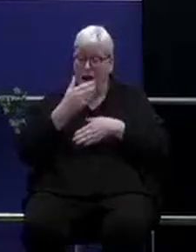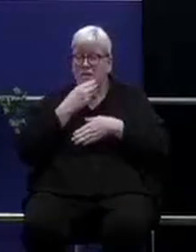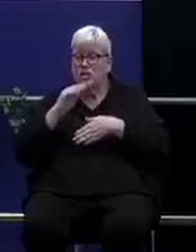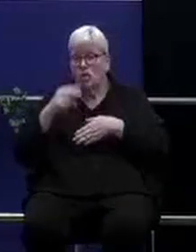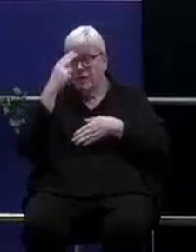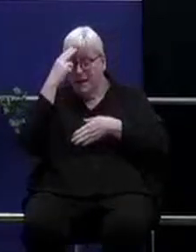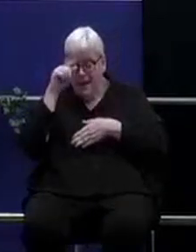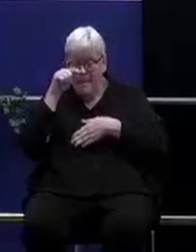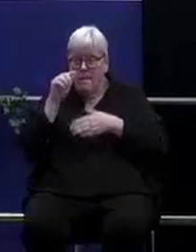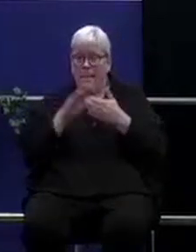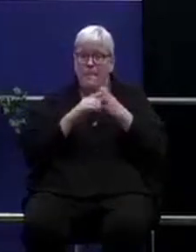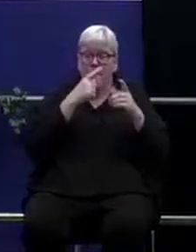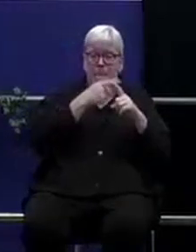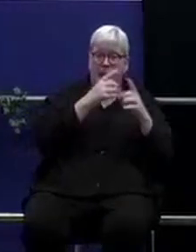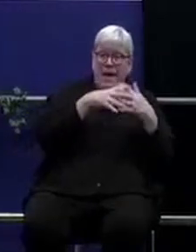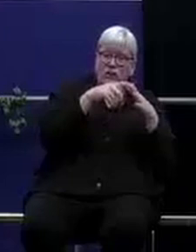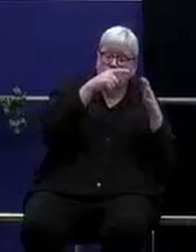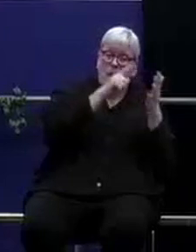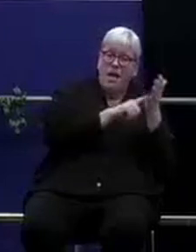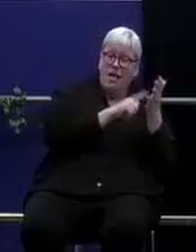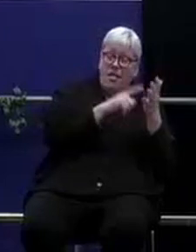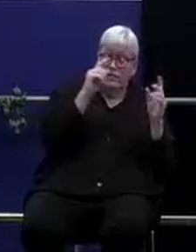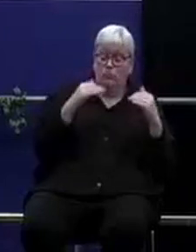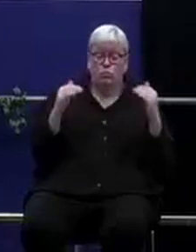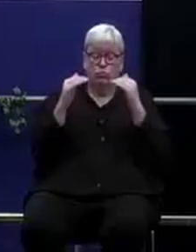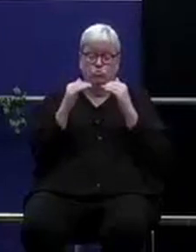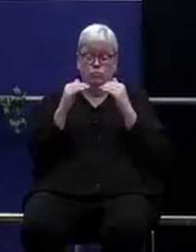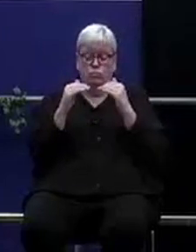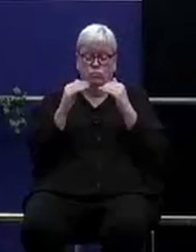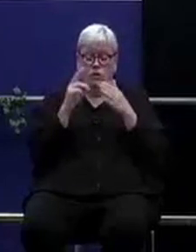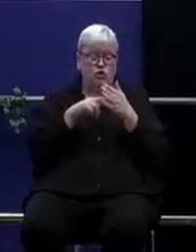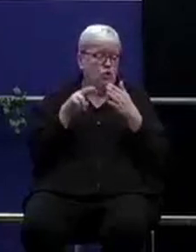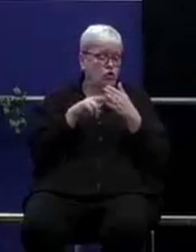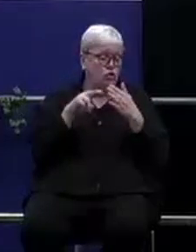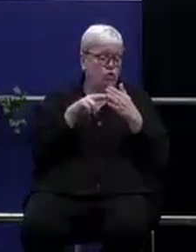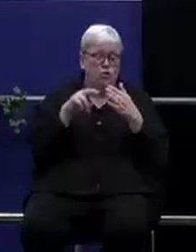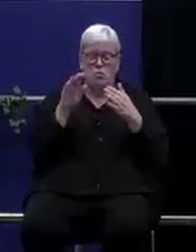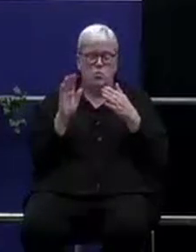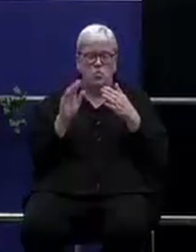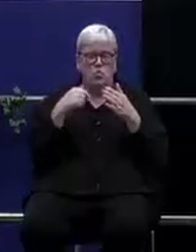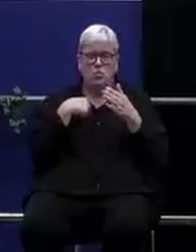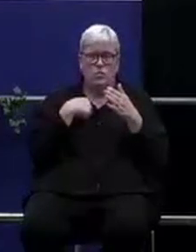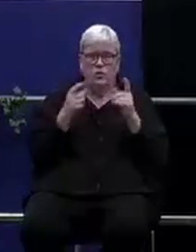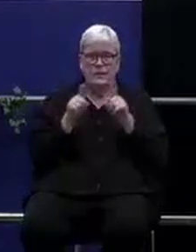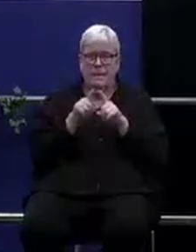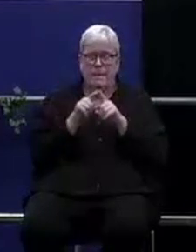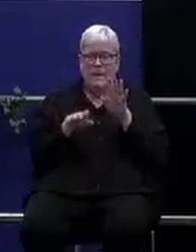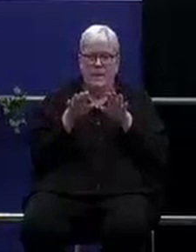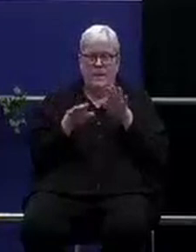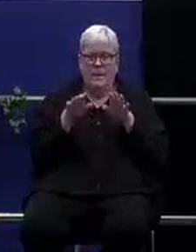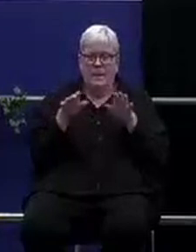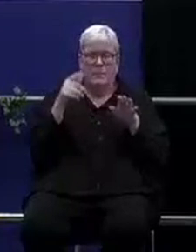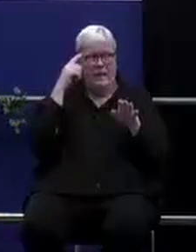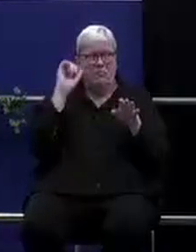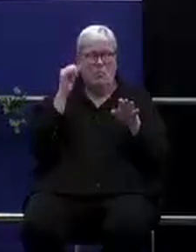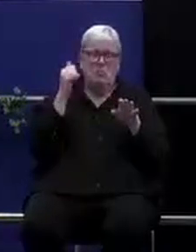didn't equate the two. And then when she started reading it, and I mean, not a nice thing happens to Maxwell, and she was like, is this some sort of like subconscious?